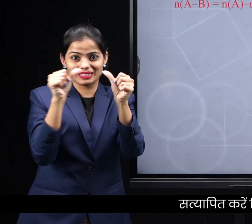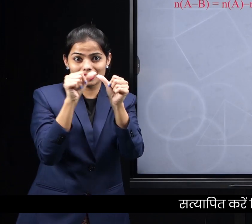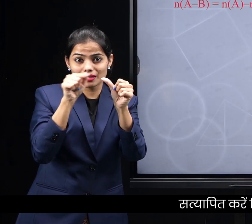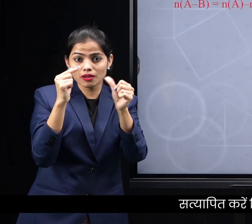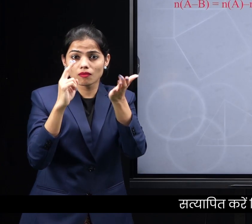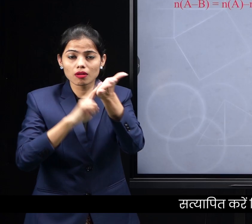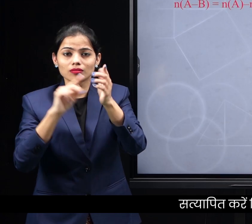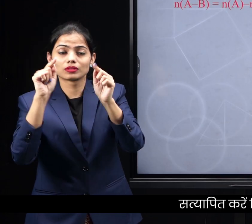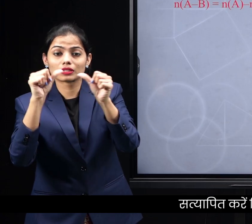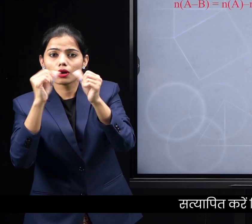A intersection B।